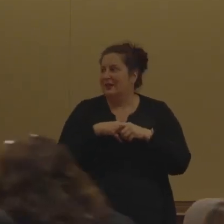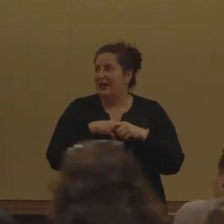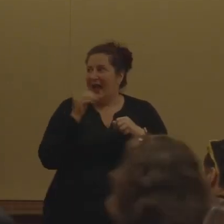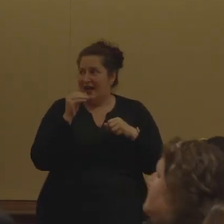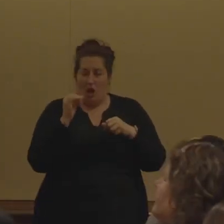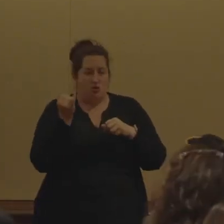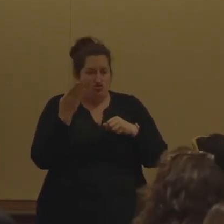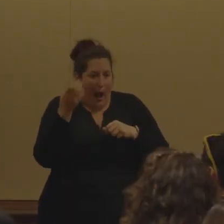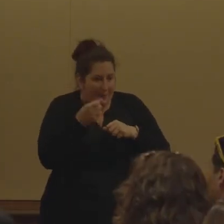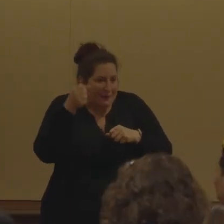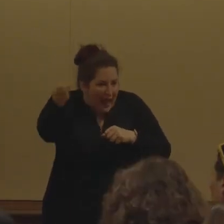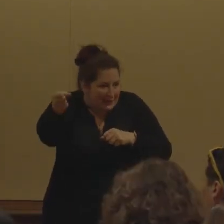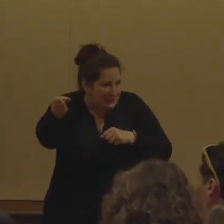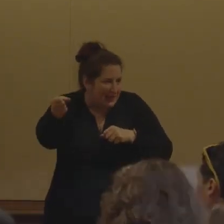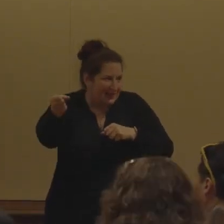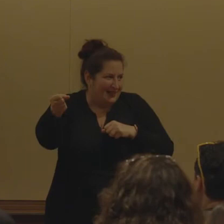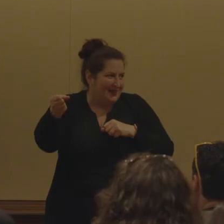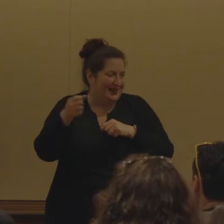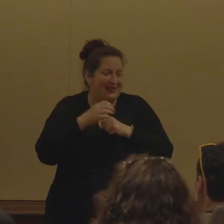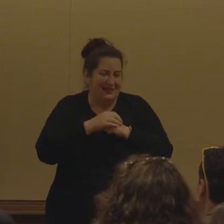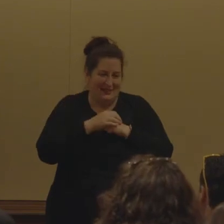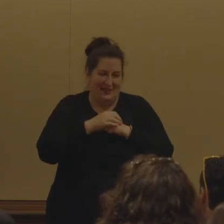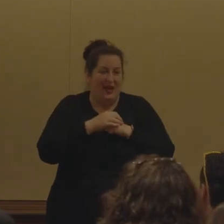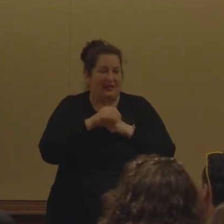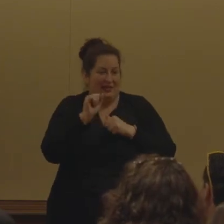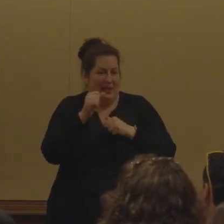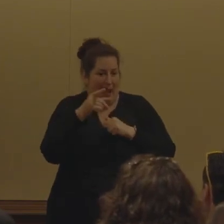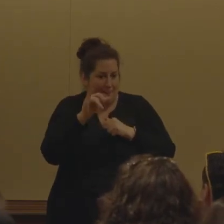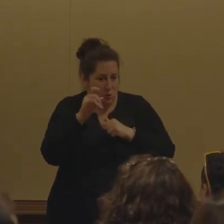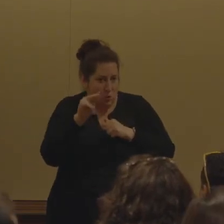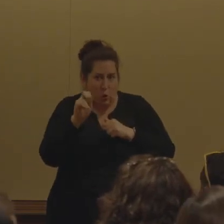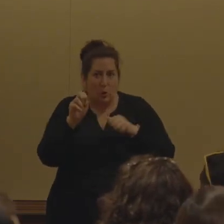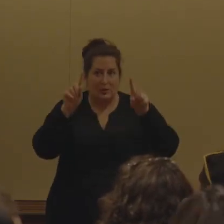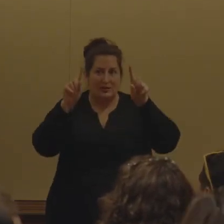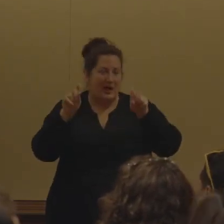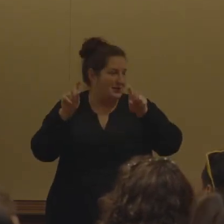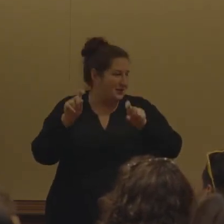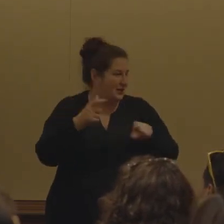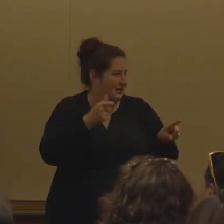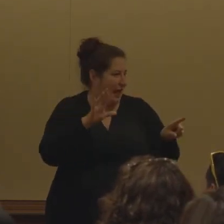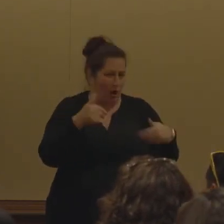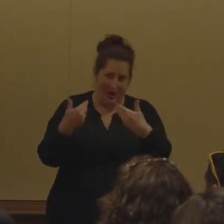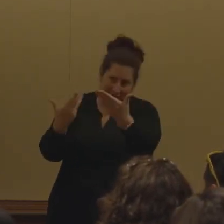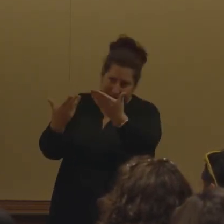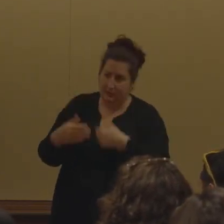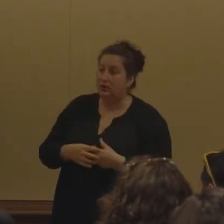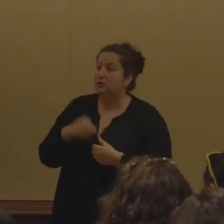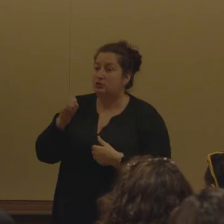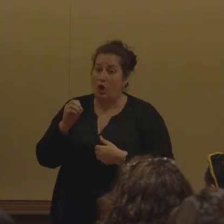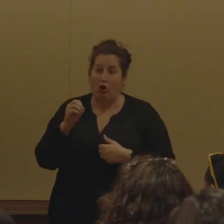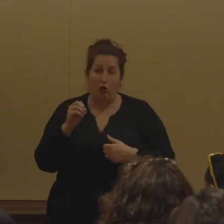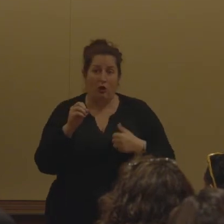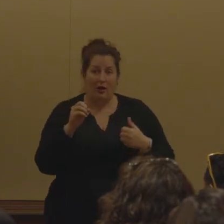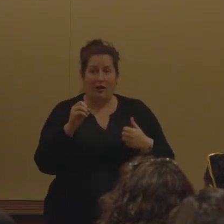like a job placement thing, like job aptitude test to show where my interests were, and it turned out my interests